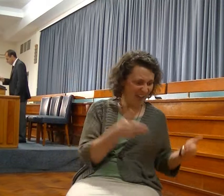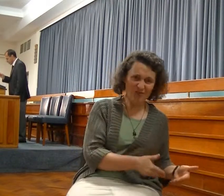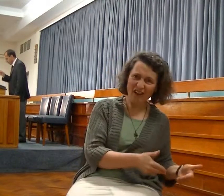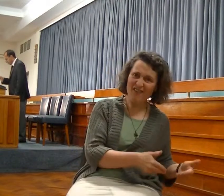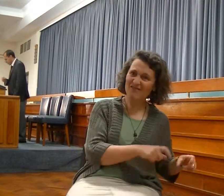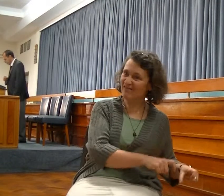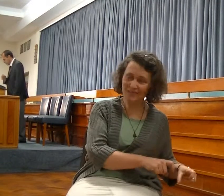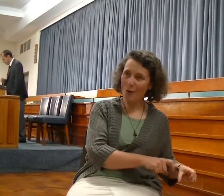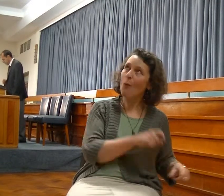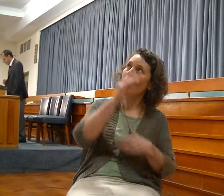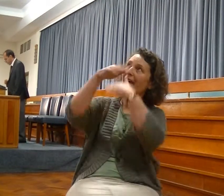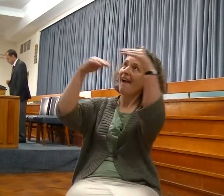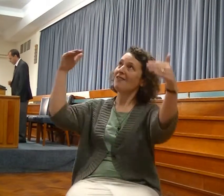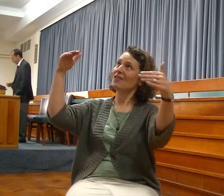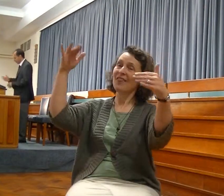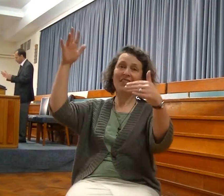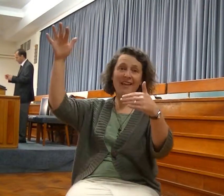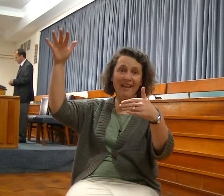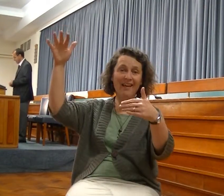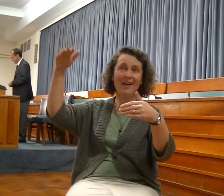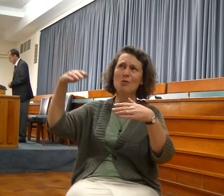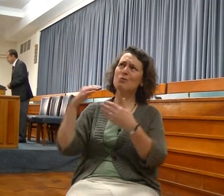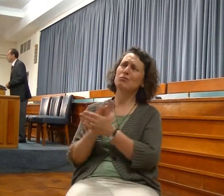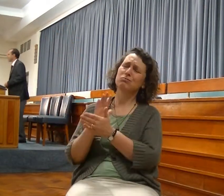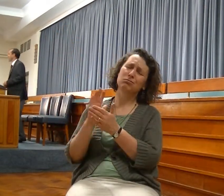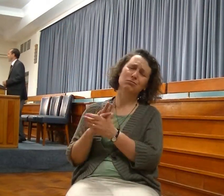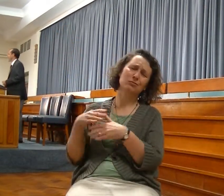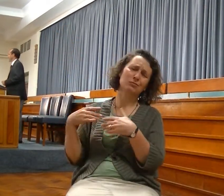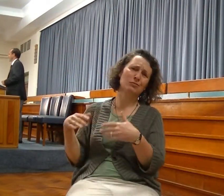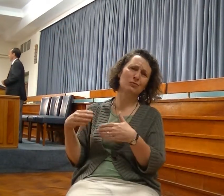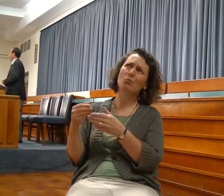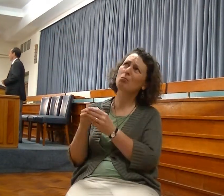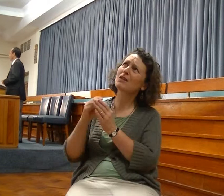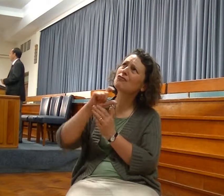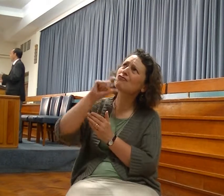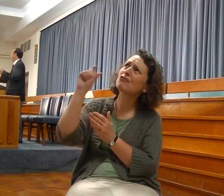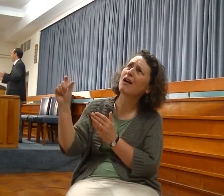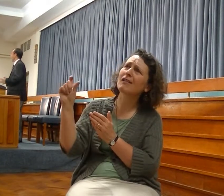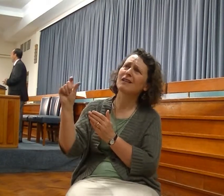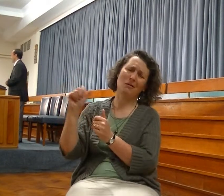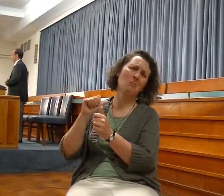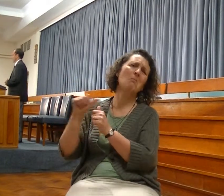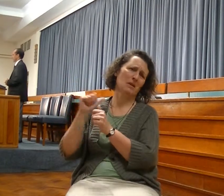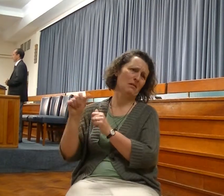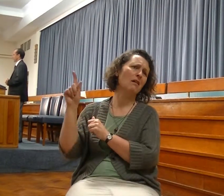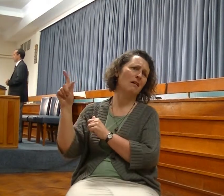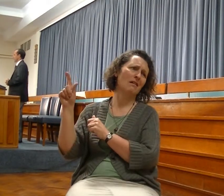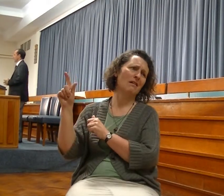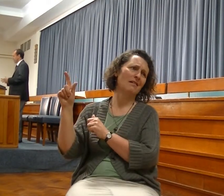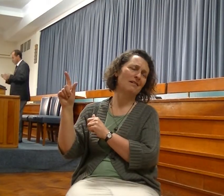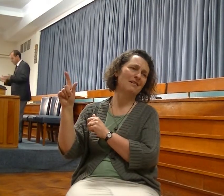in heaven, a place of eternal bliss. Oh, to be there with Christ is far better. Here